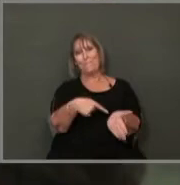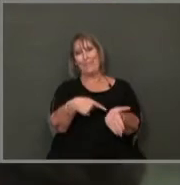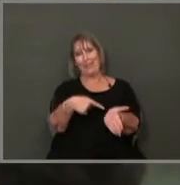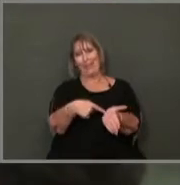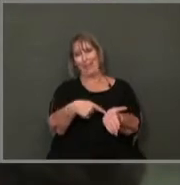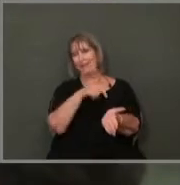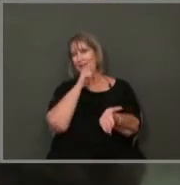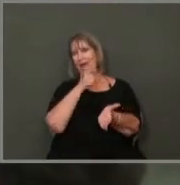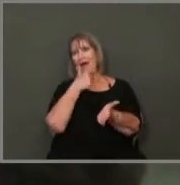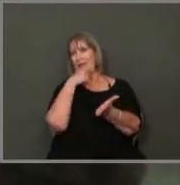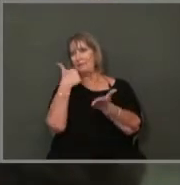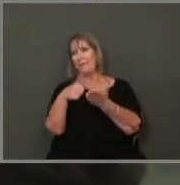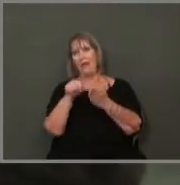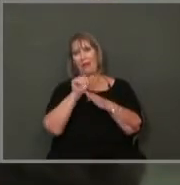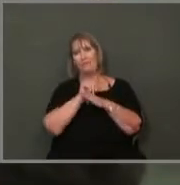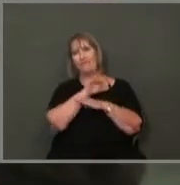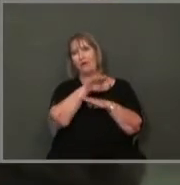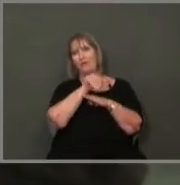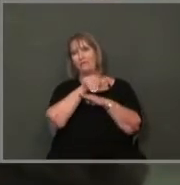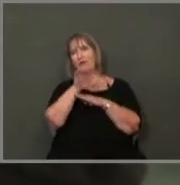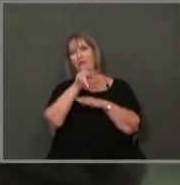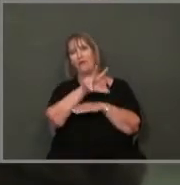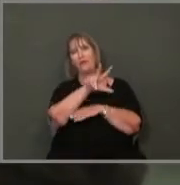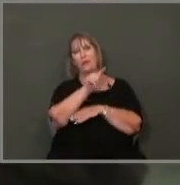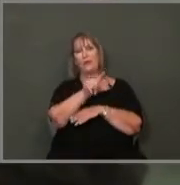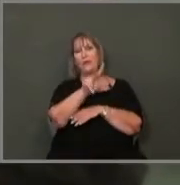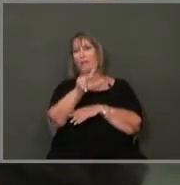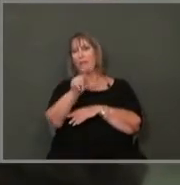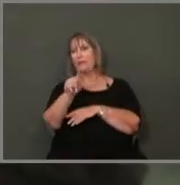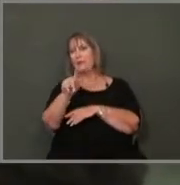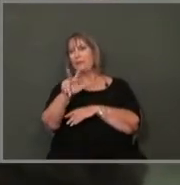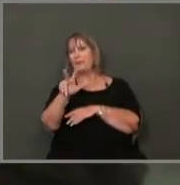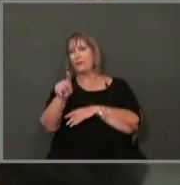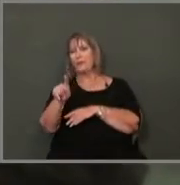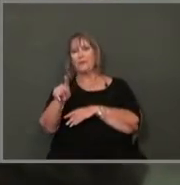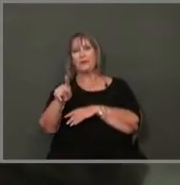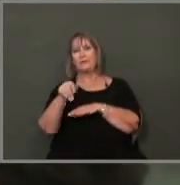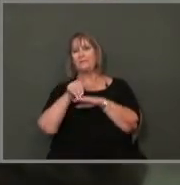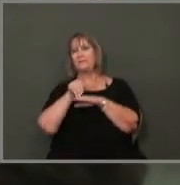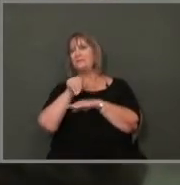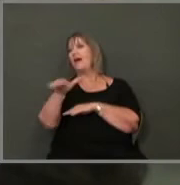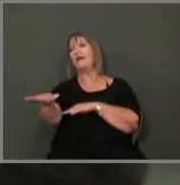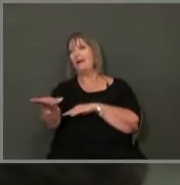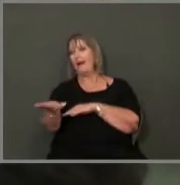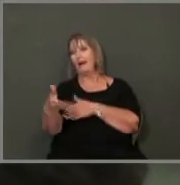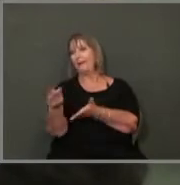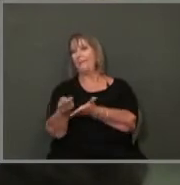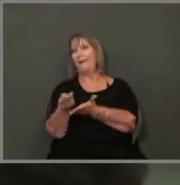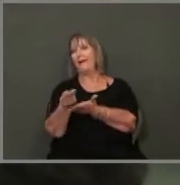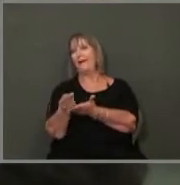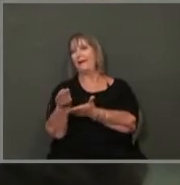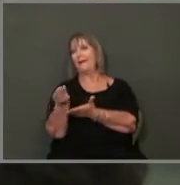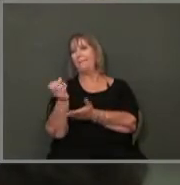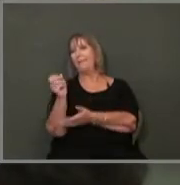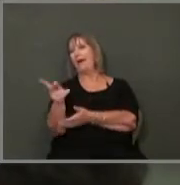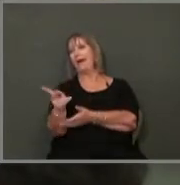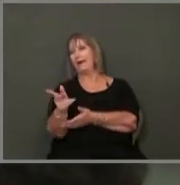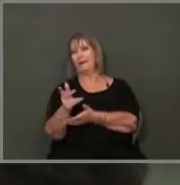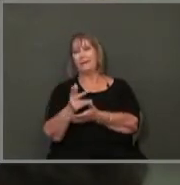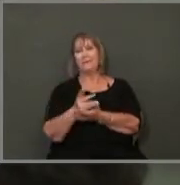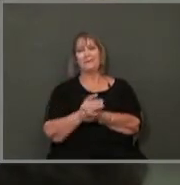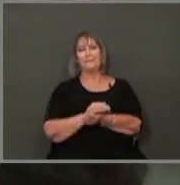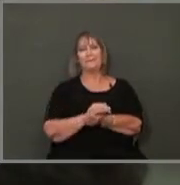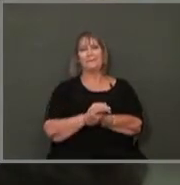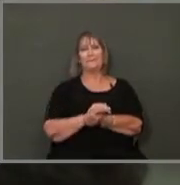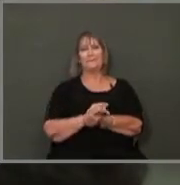for people to know that. It's not, we're not going to send, they're not just going to send out money to folks and